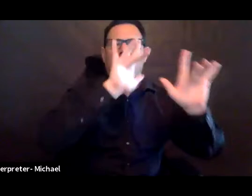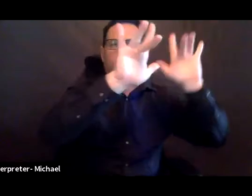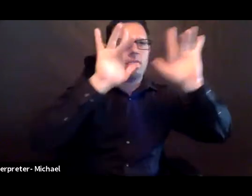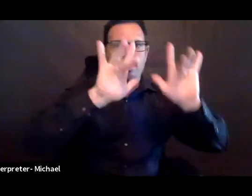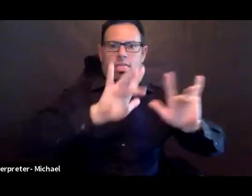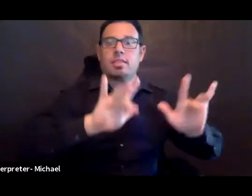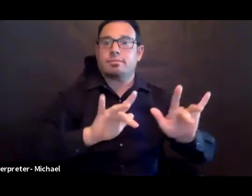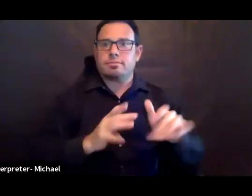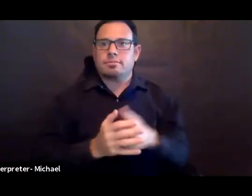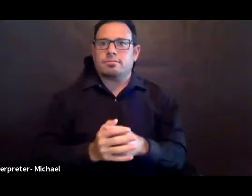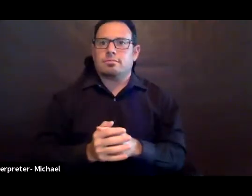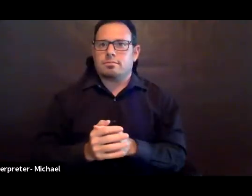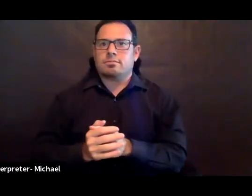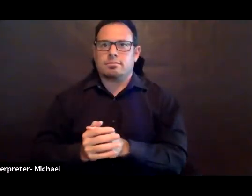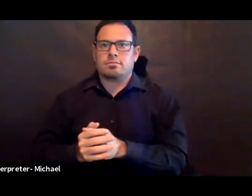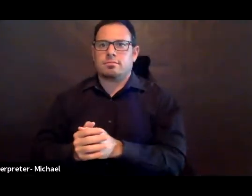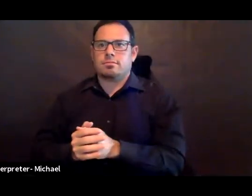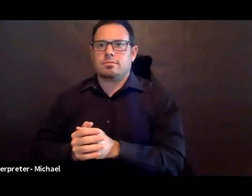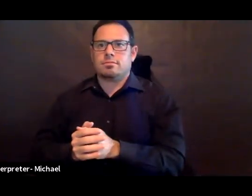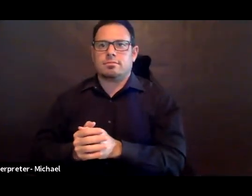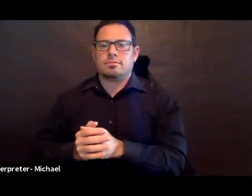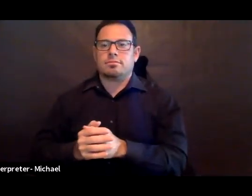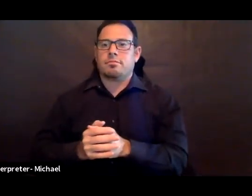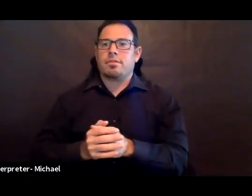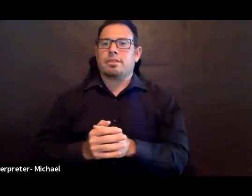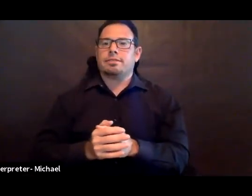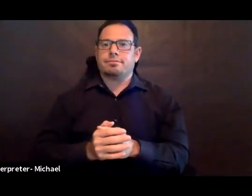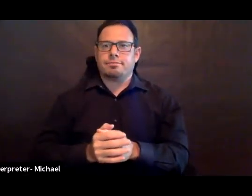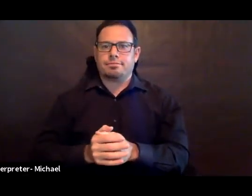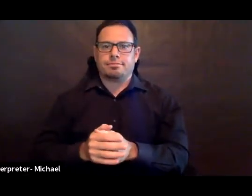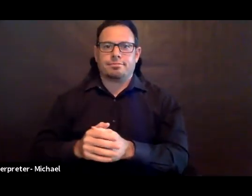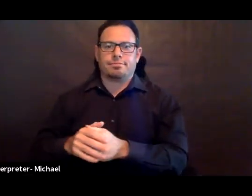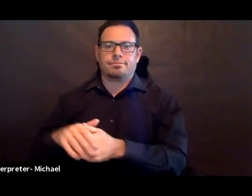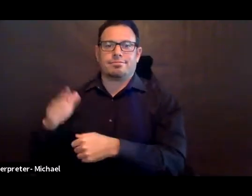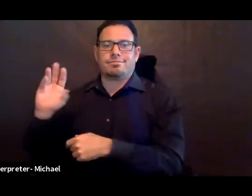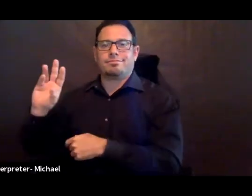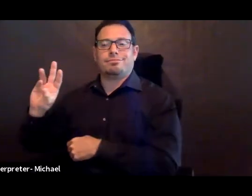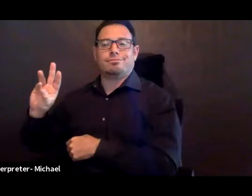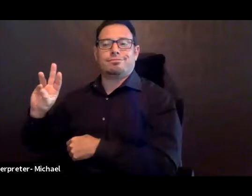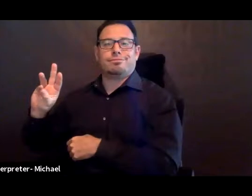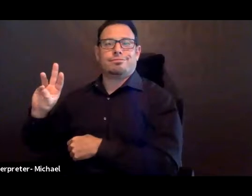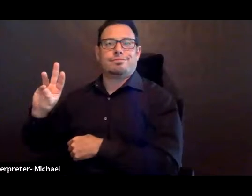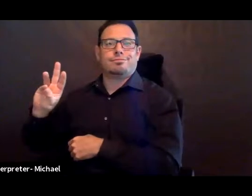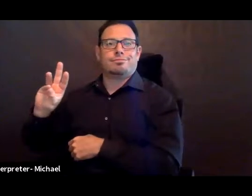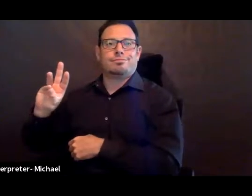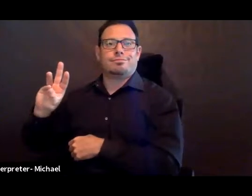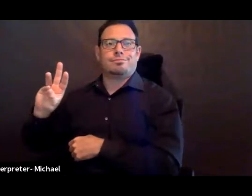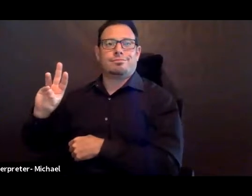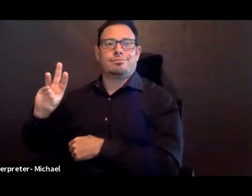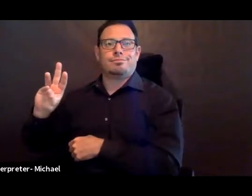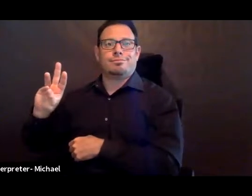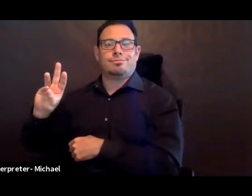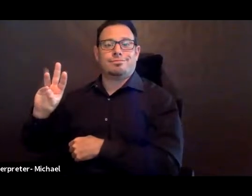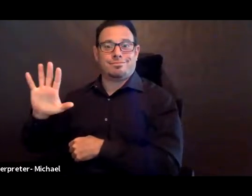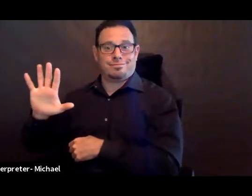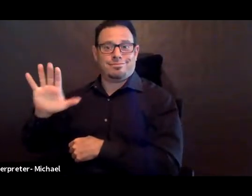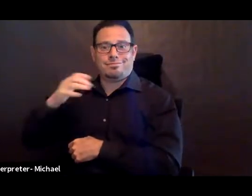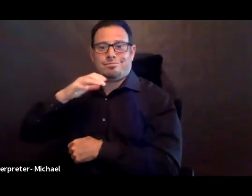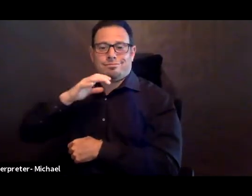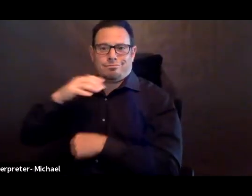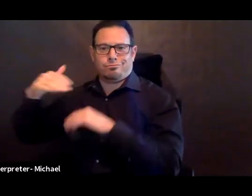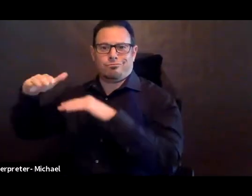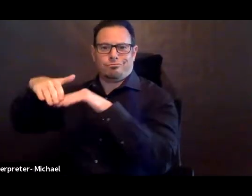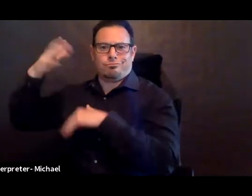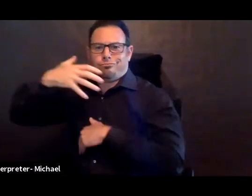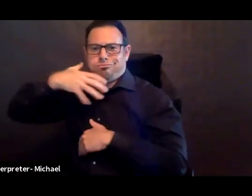people aged 16 and older, we're now at 68.2% having received at least one dose.